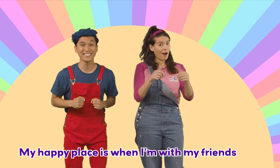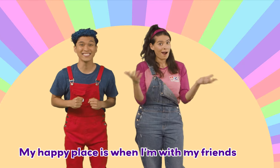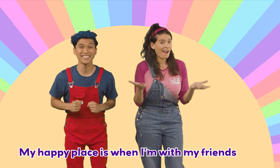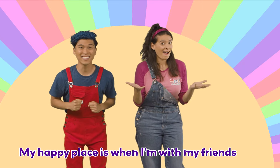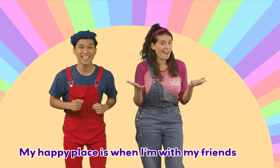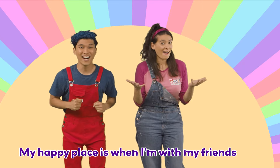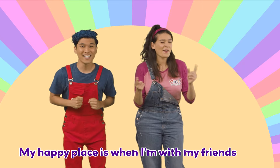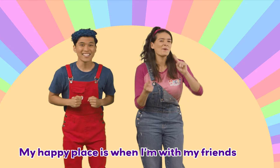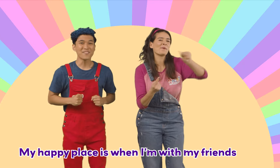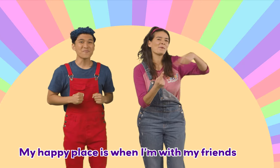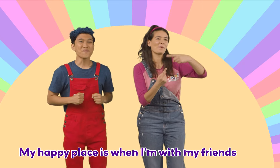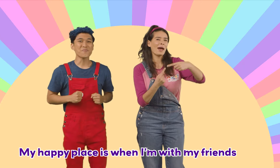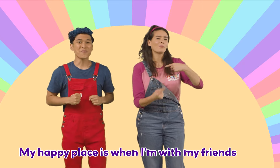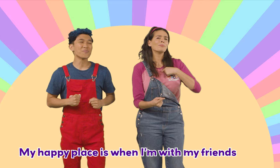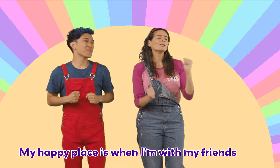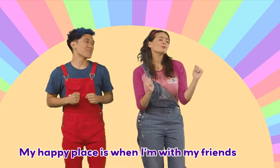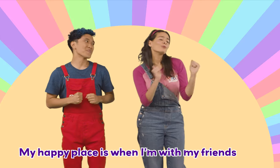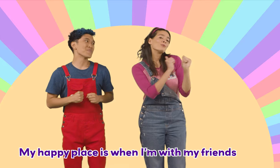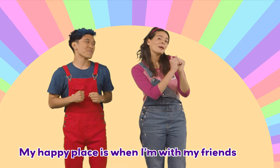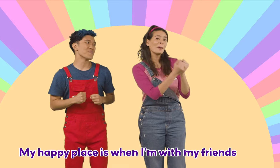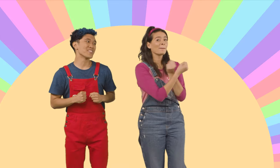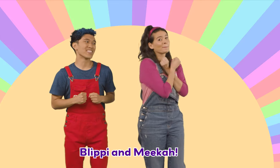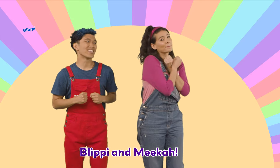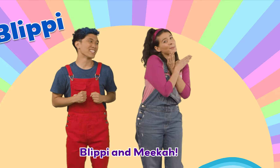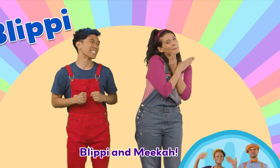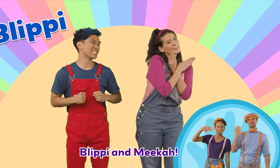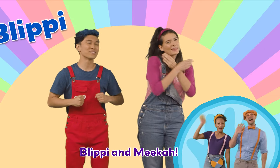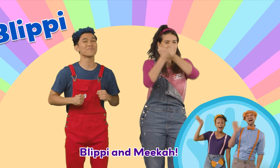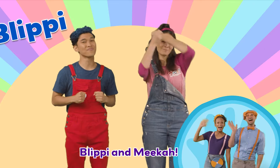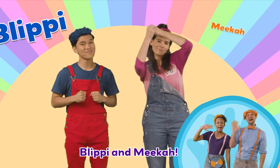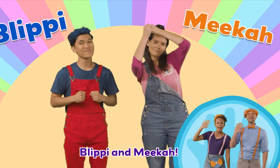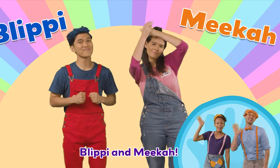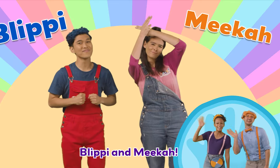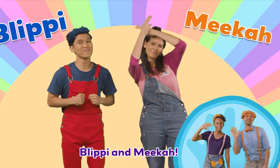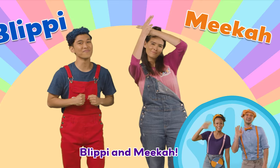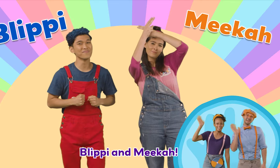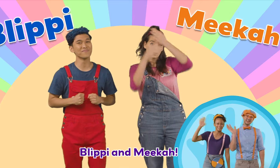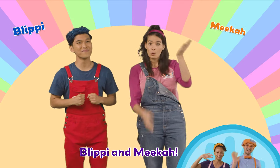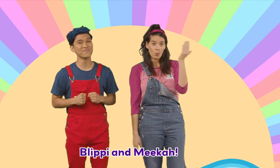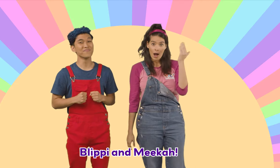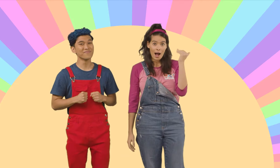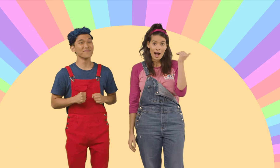place is when I'm with my friend, Flippy and Mika.